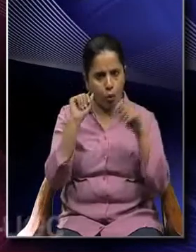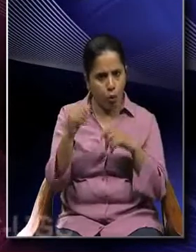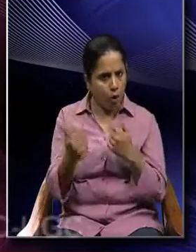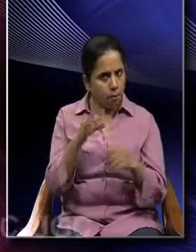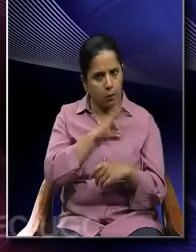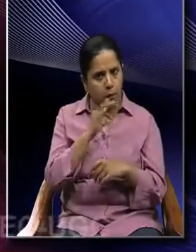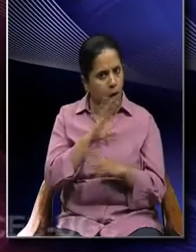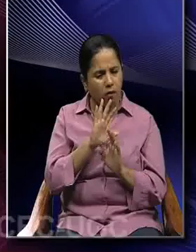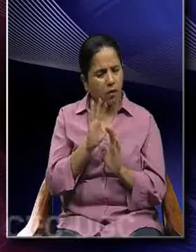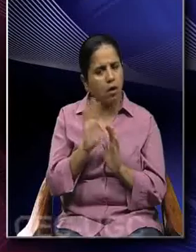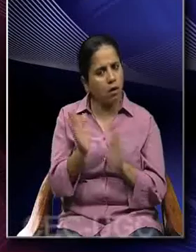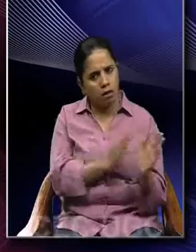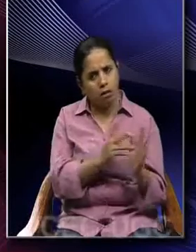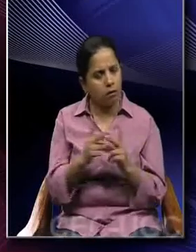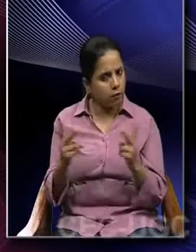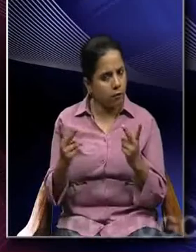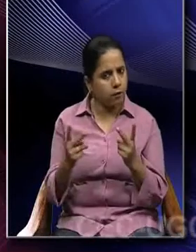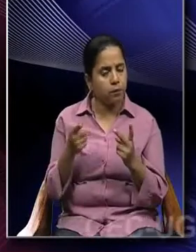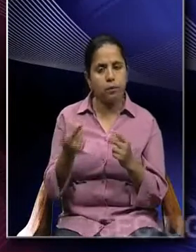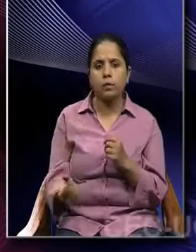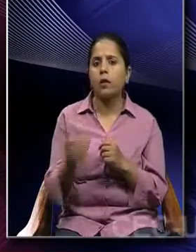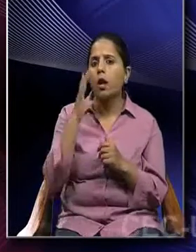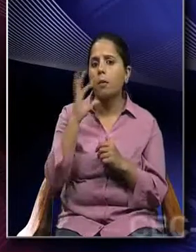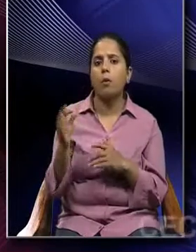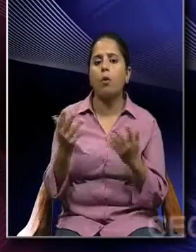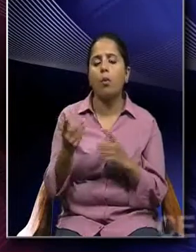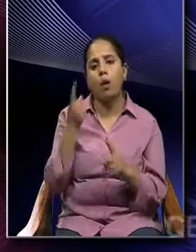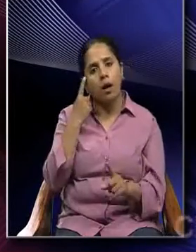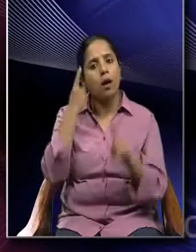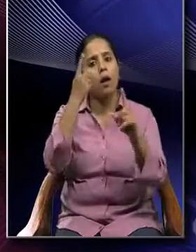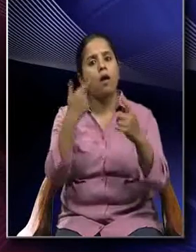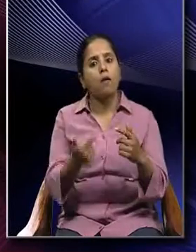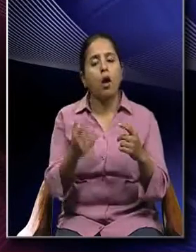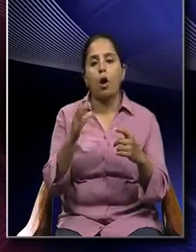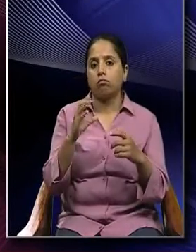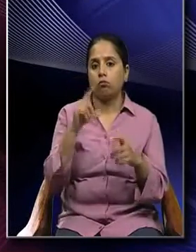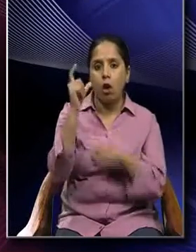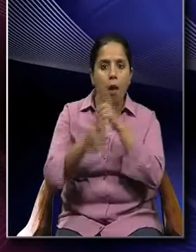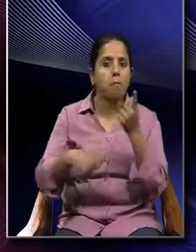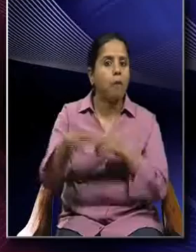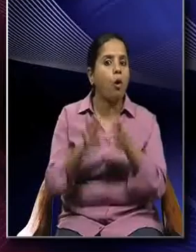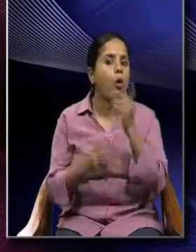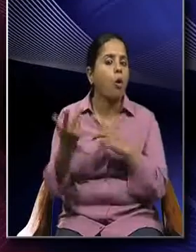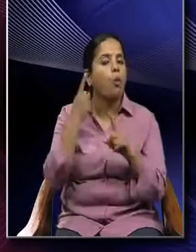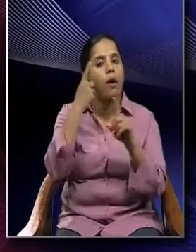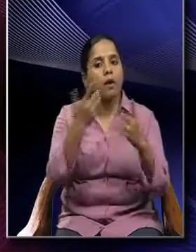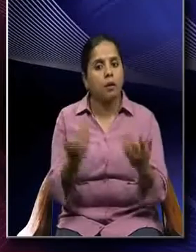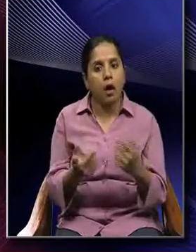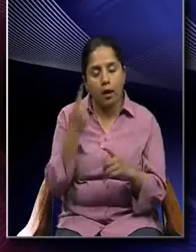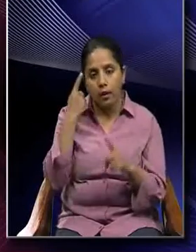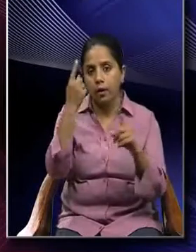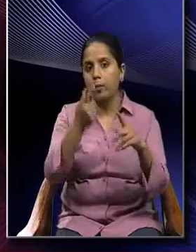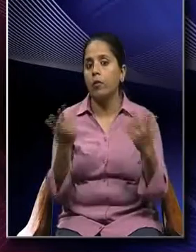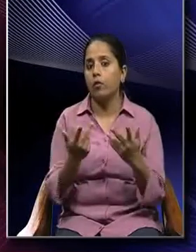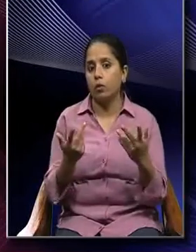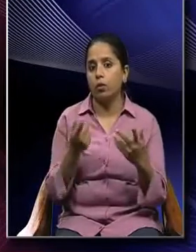profit? What in essence is the ultimate purpose of corporate organization? What is the objective of having